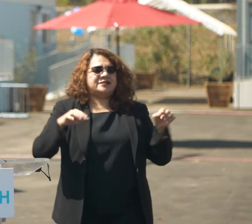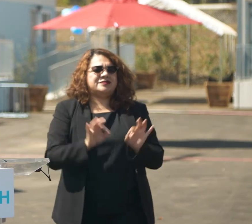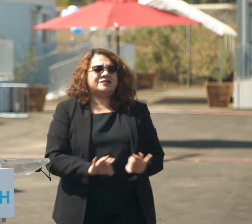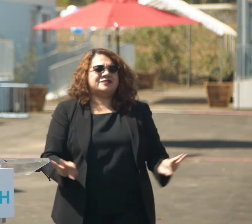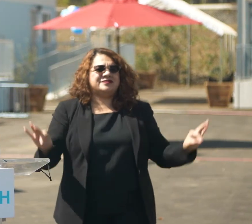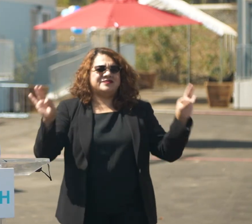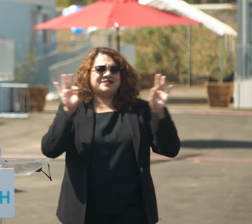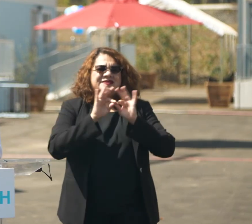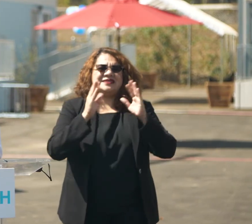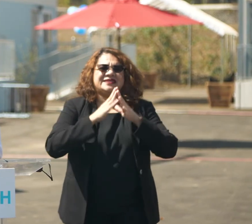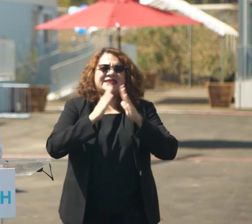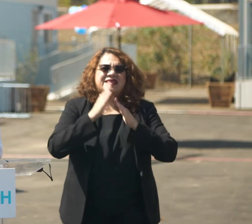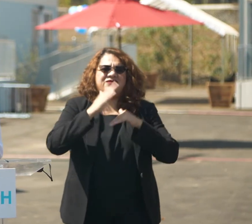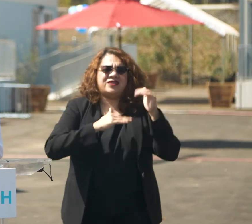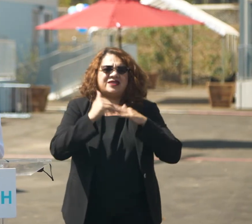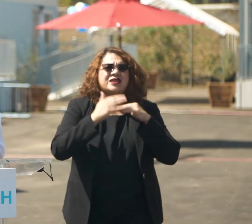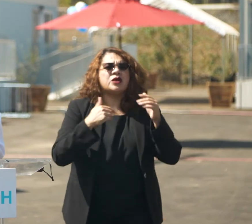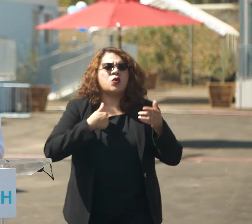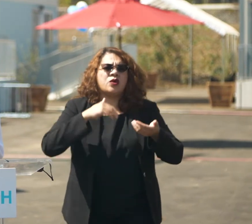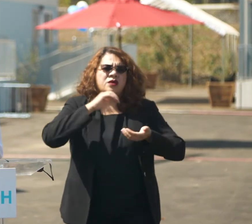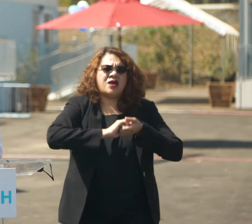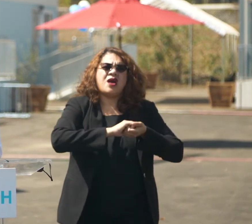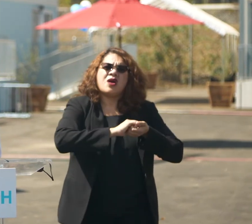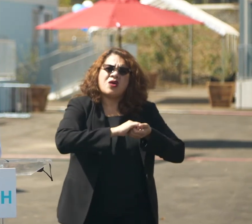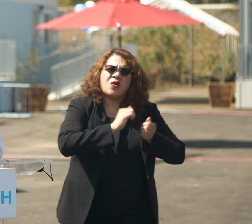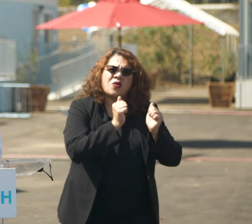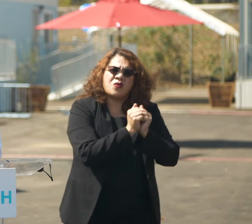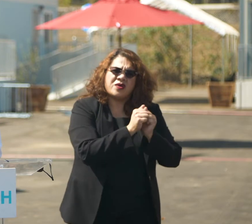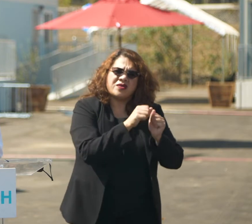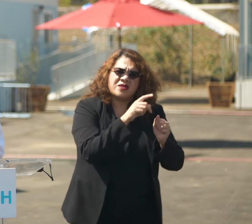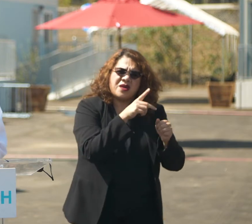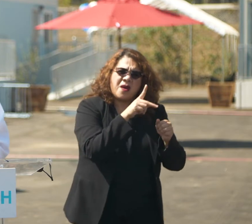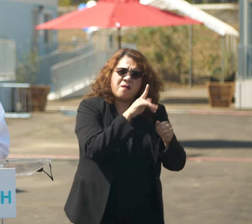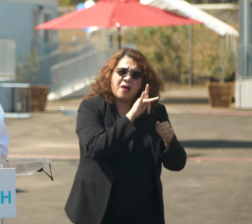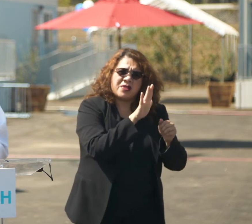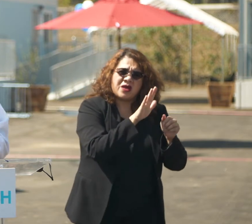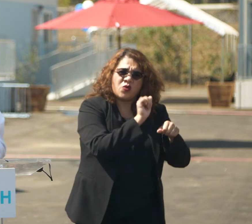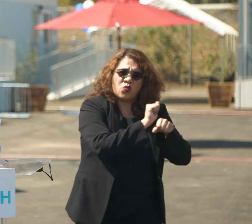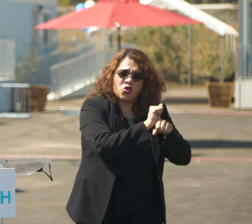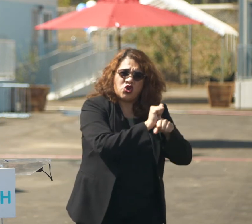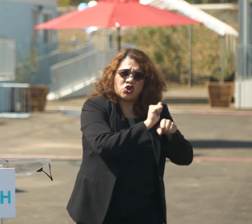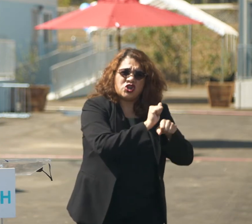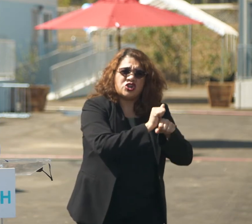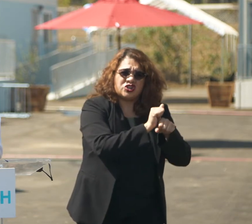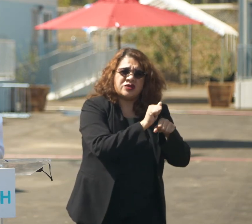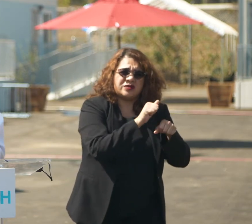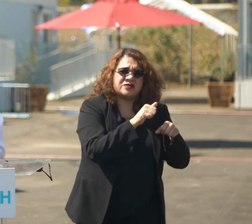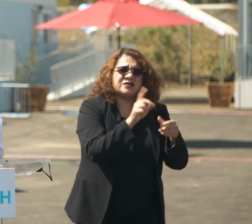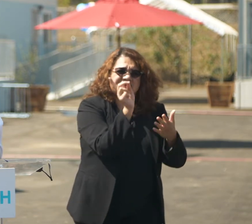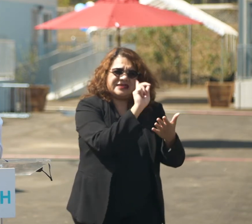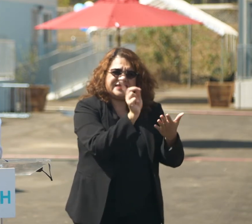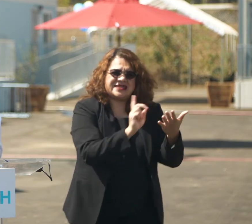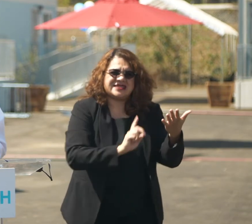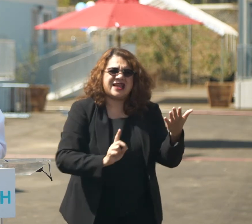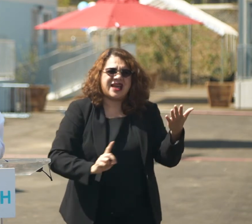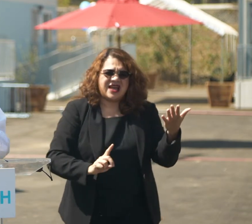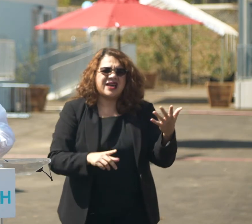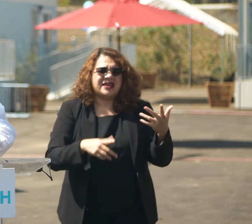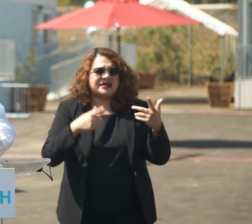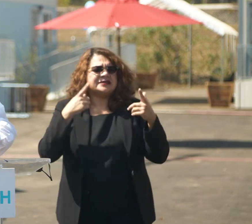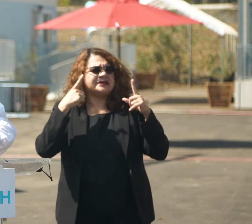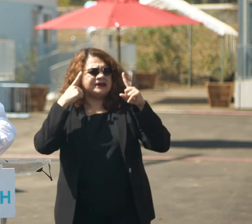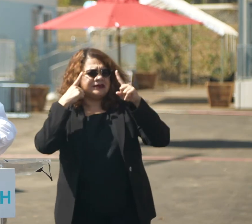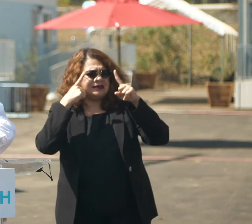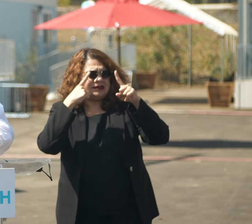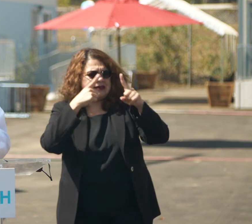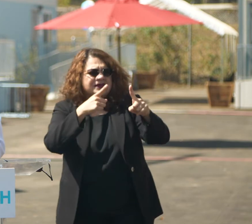with our city partners to design this facility in late 2019 with a clear understanding of its need in